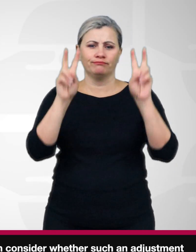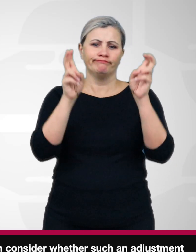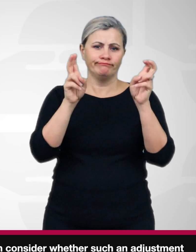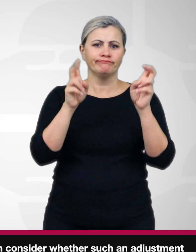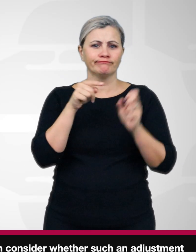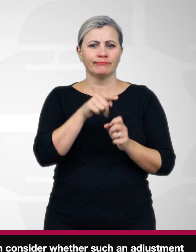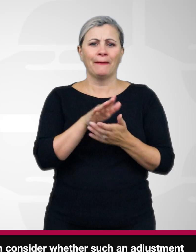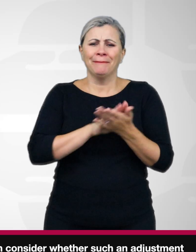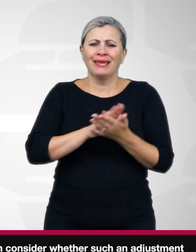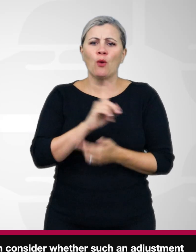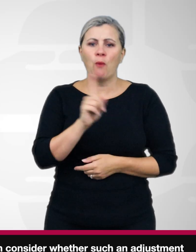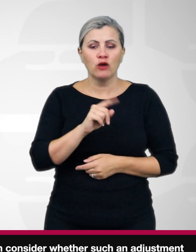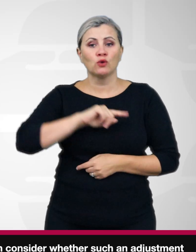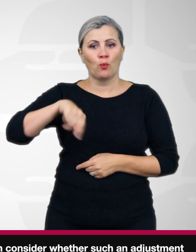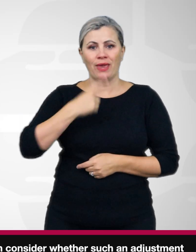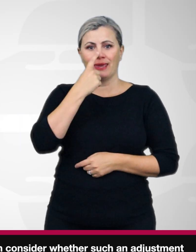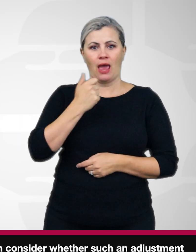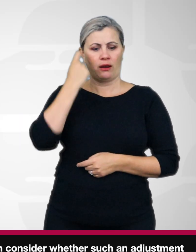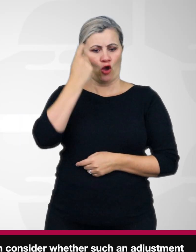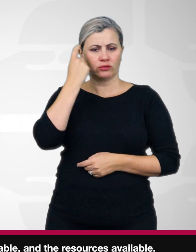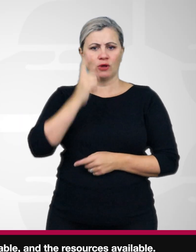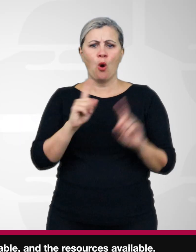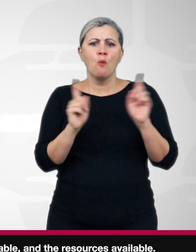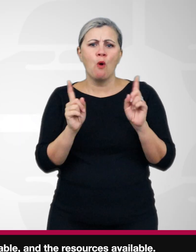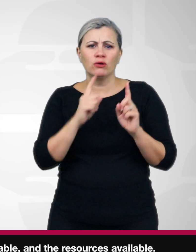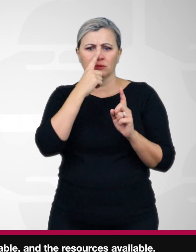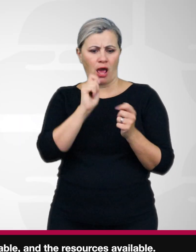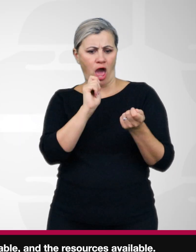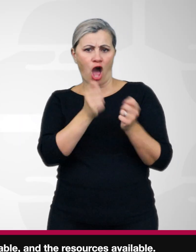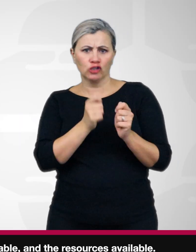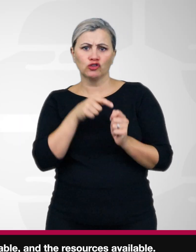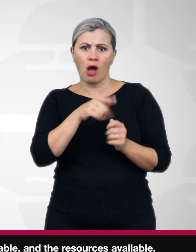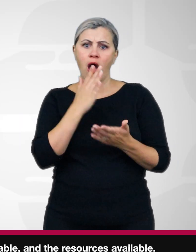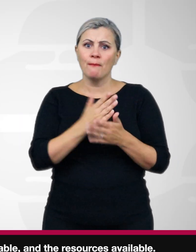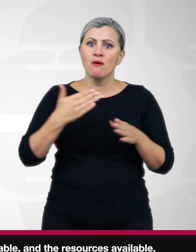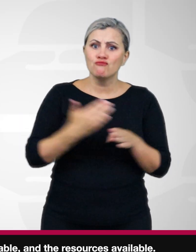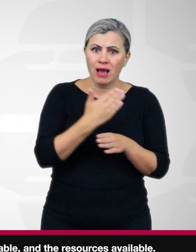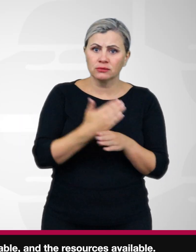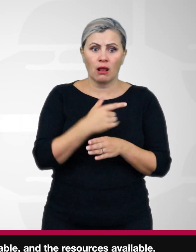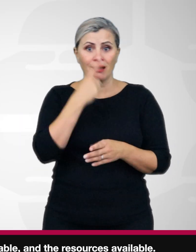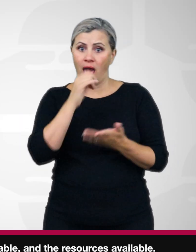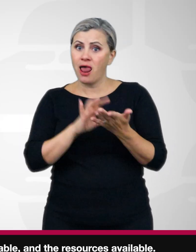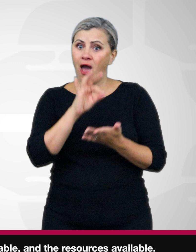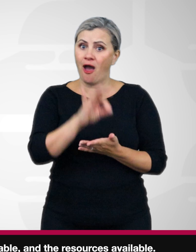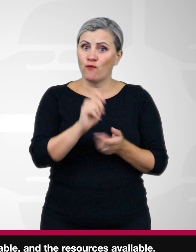Reasonable means that we can consider whether such an adjustment would be practical, affordable, and the resources available.